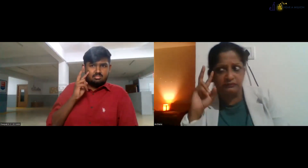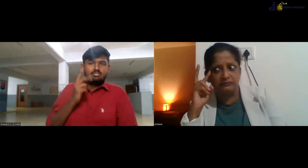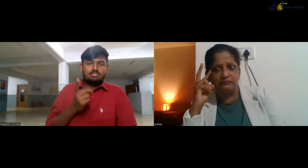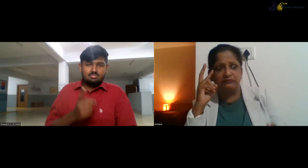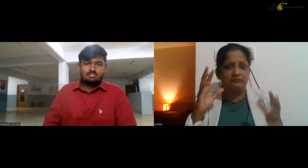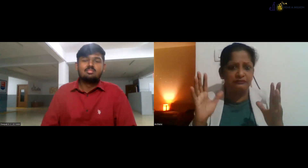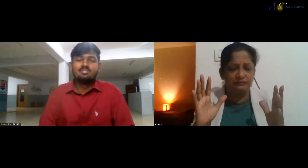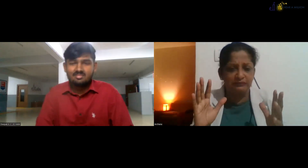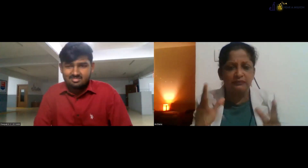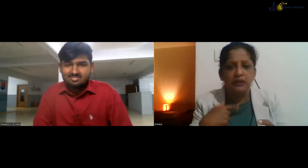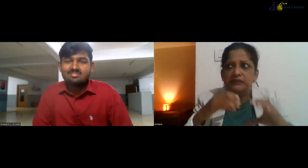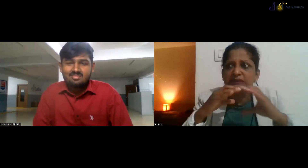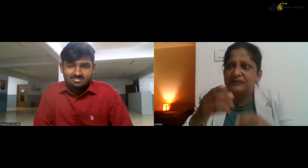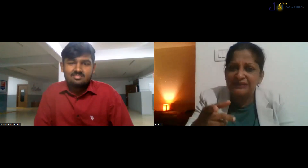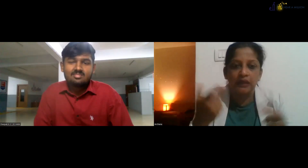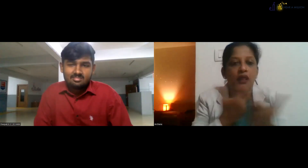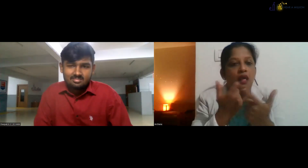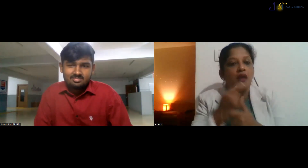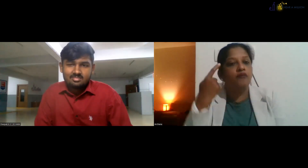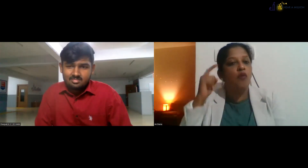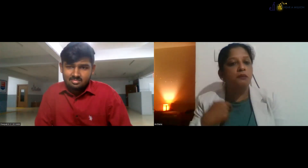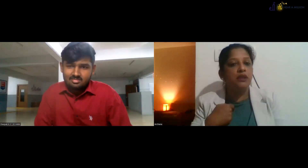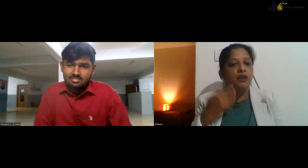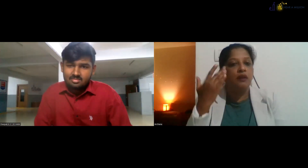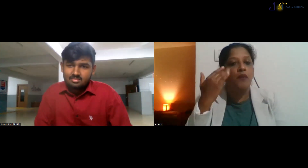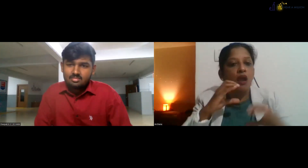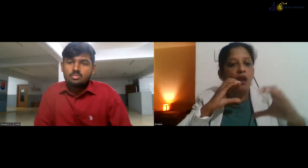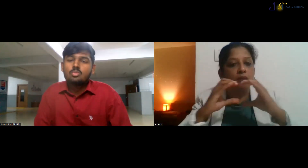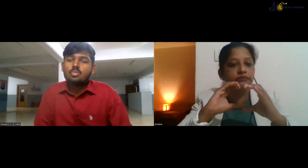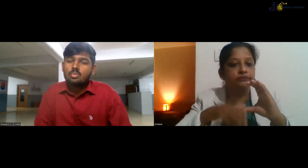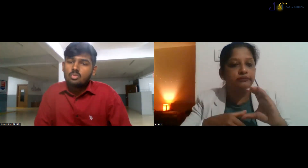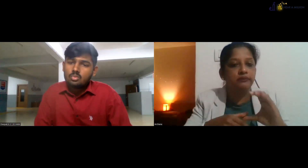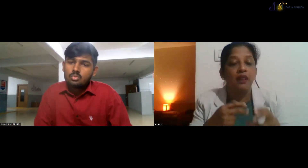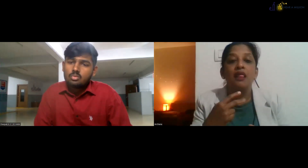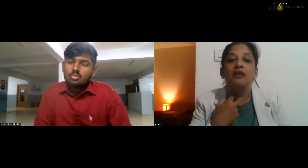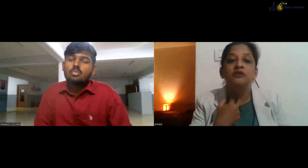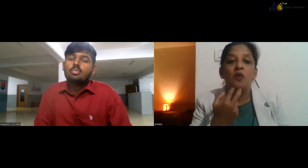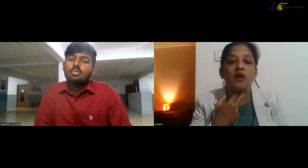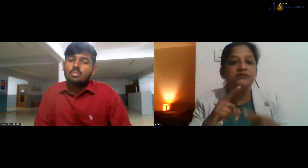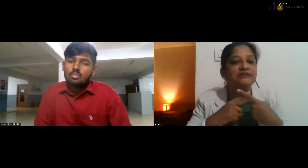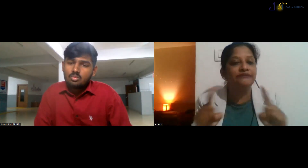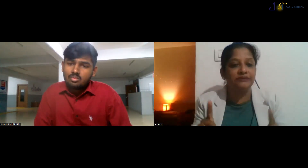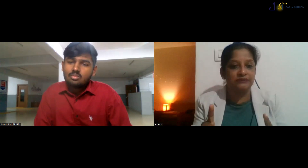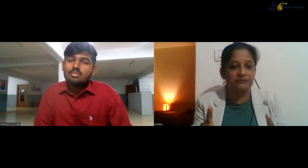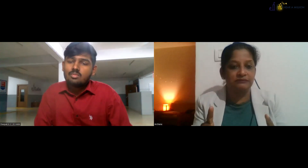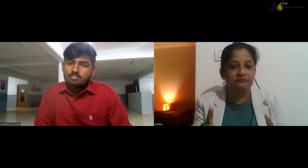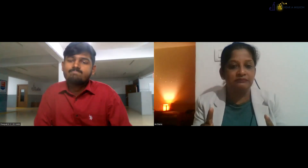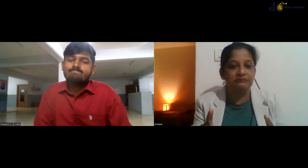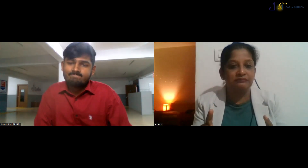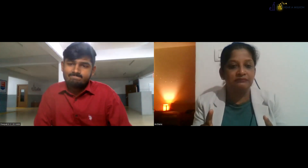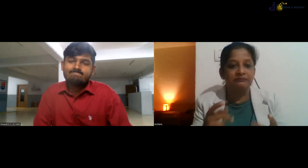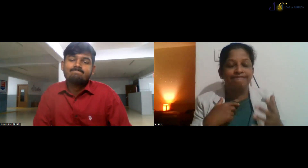a woman is riding a bike and also a deaf woman, and they were laughing at me, they were mocking at me,